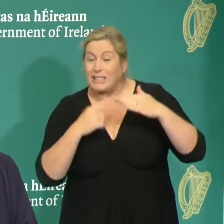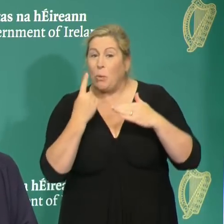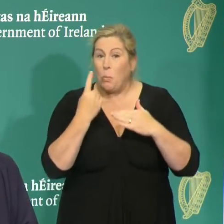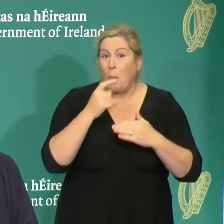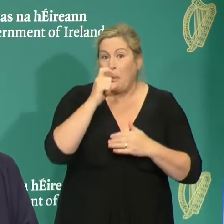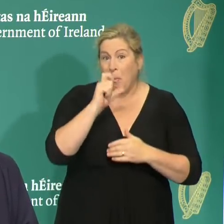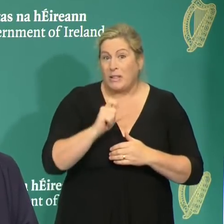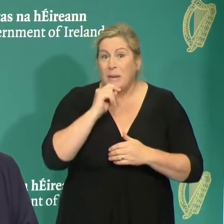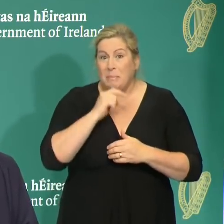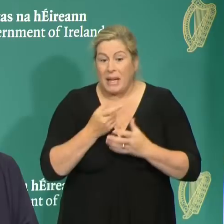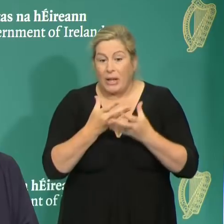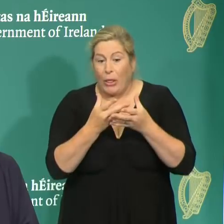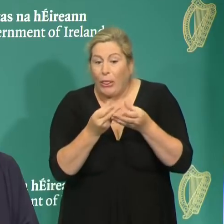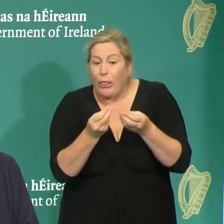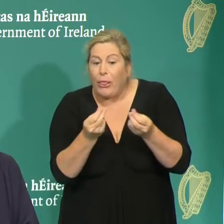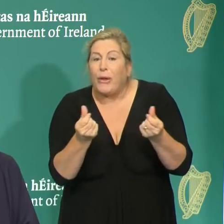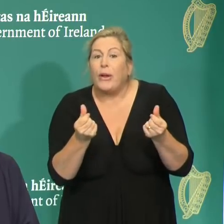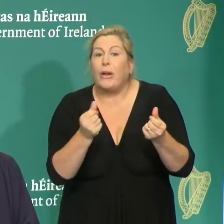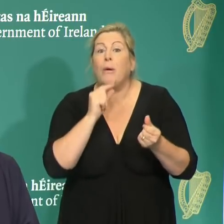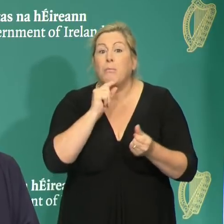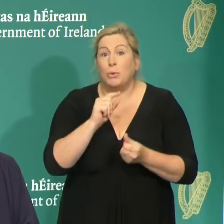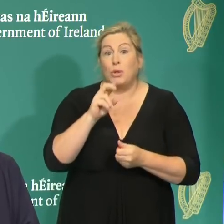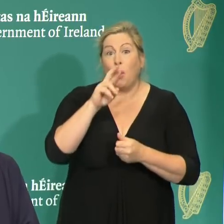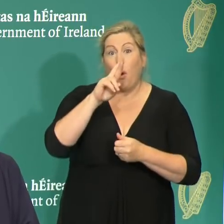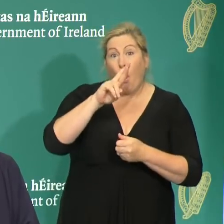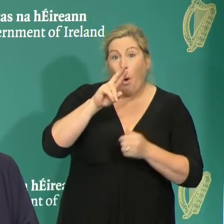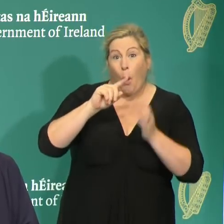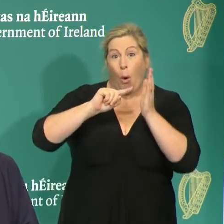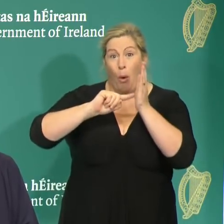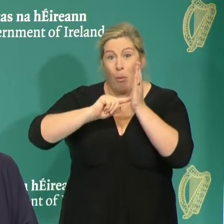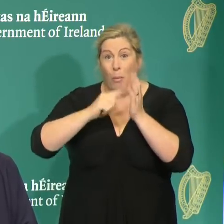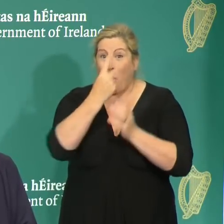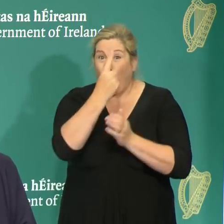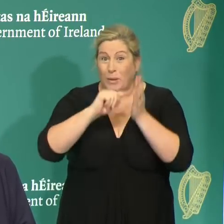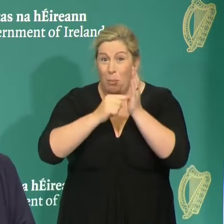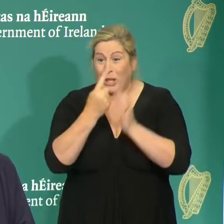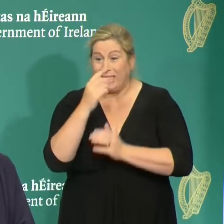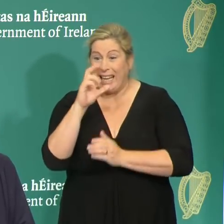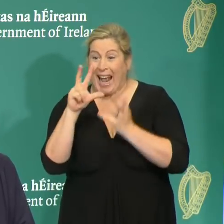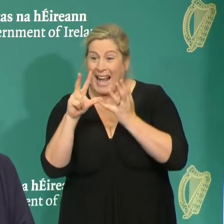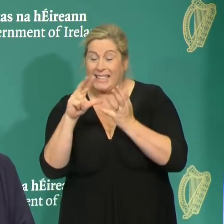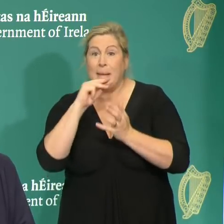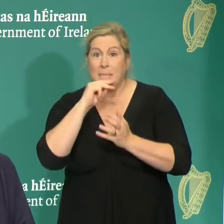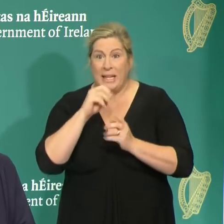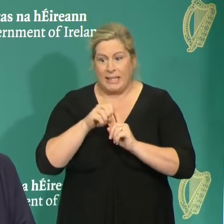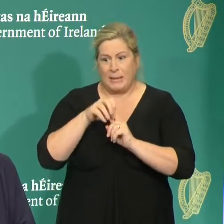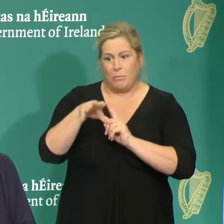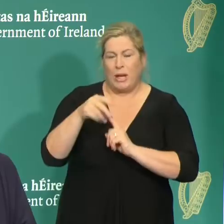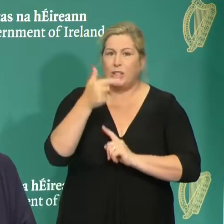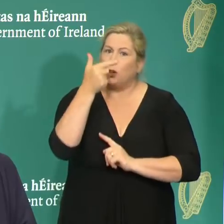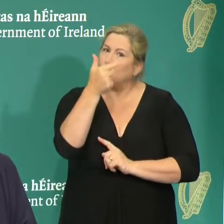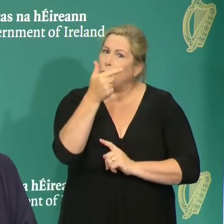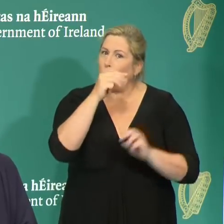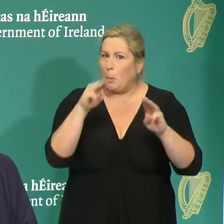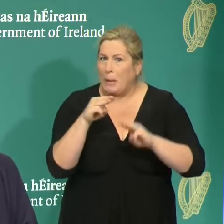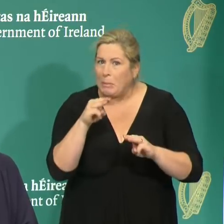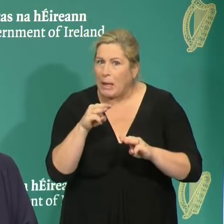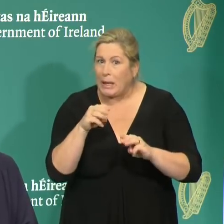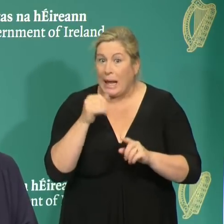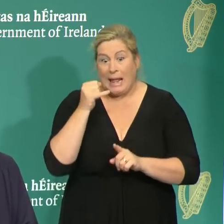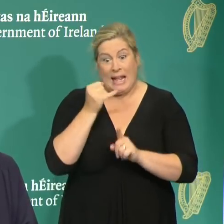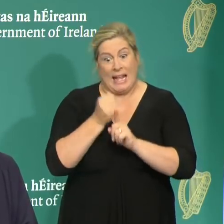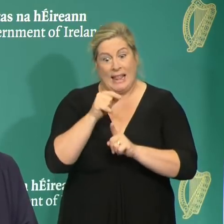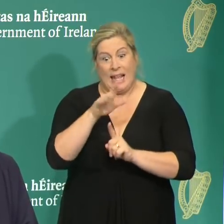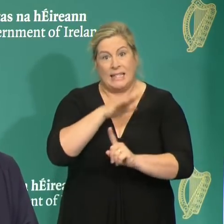An R of 1.8 means nearly 2 people will get it from every one person who has it. And in that scenario,